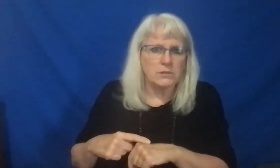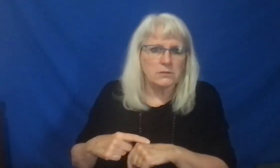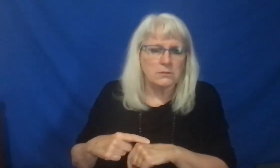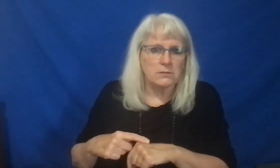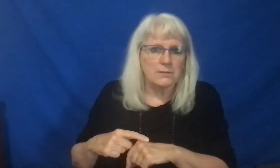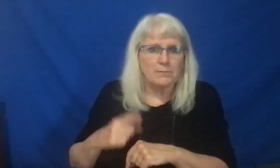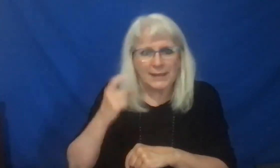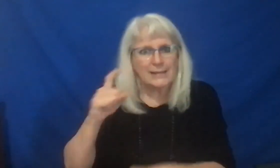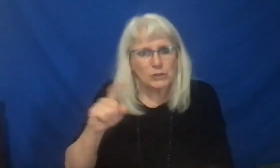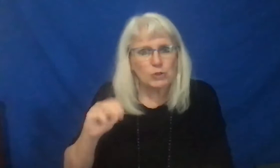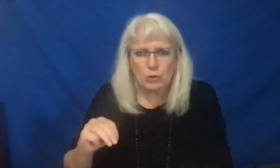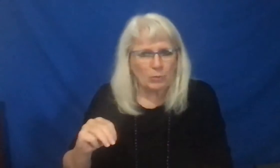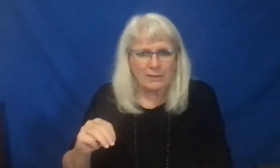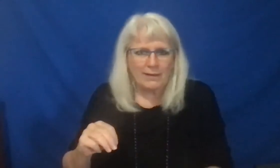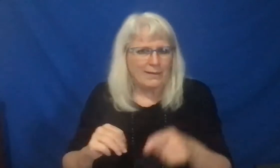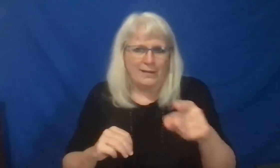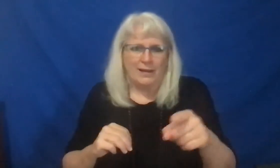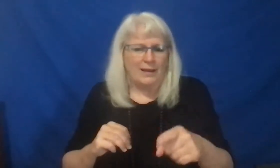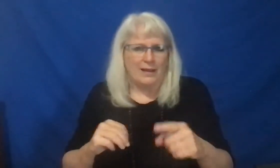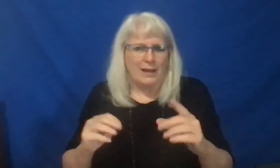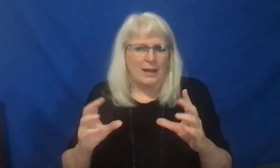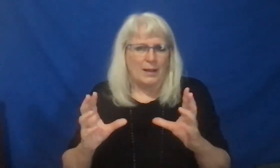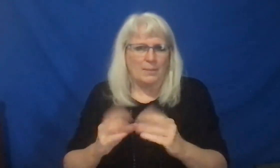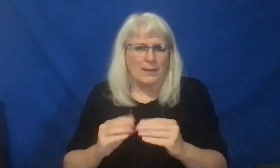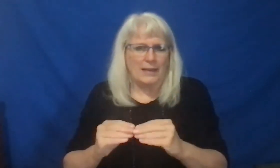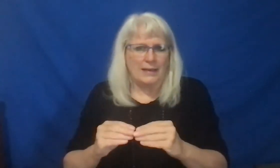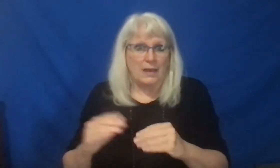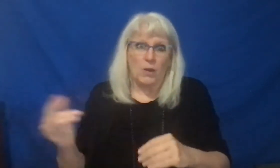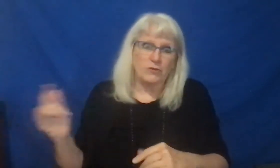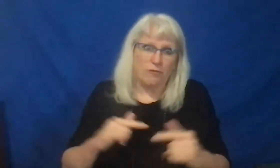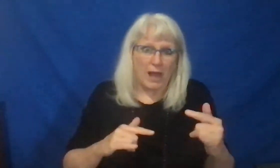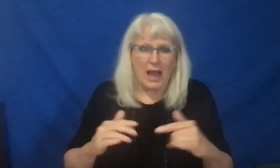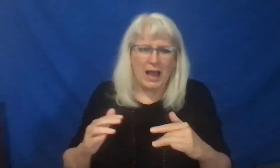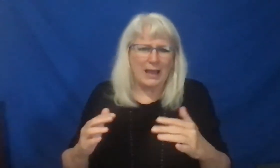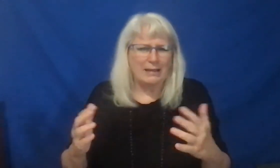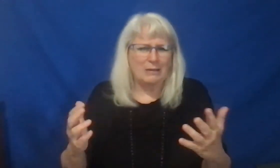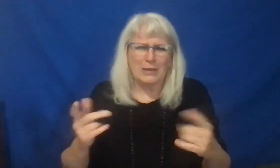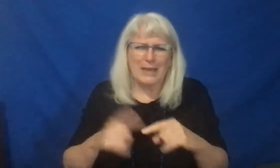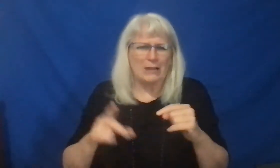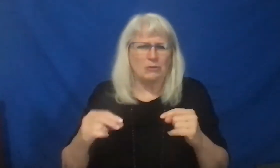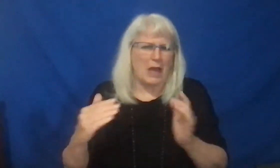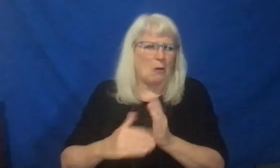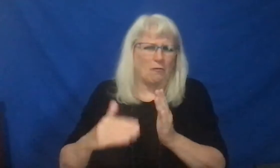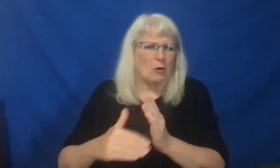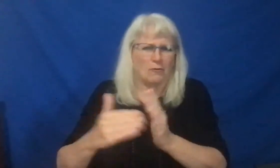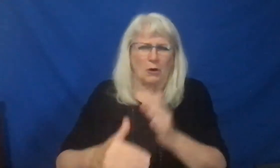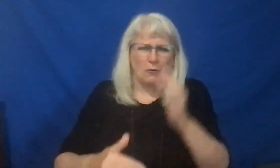have never gotten to happen if it was about flying back and forth across the country, and actually what that would have cost the fellowship. We got to